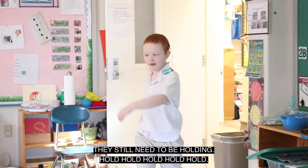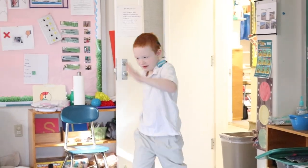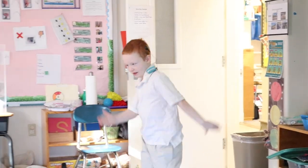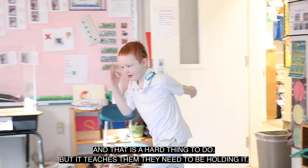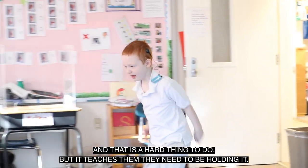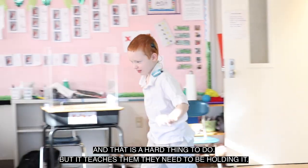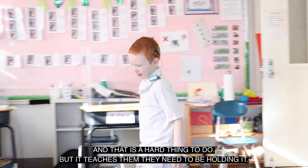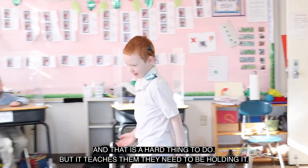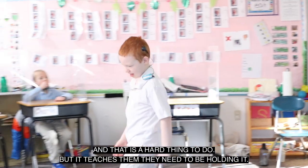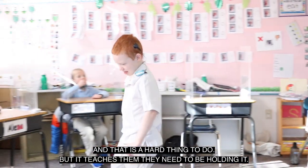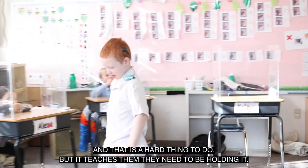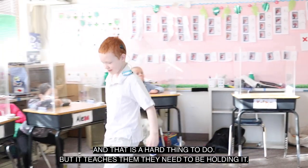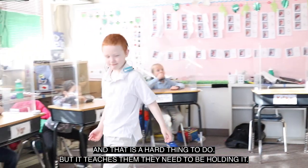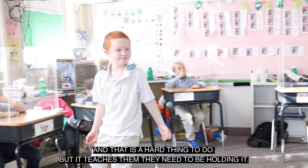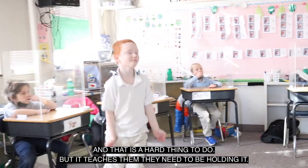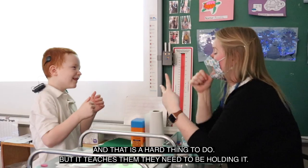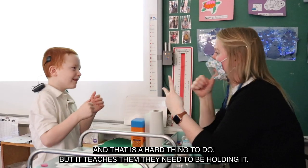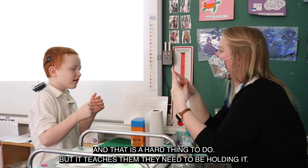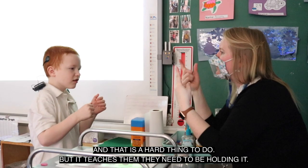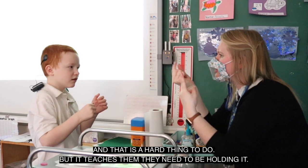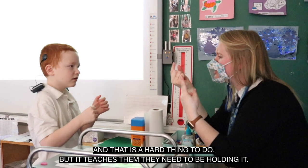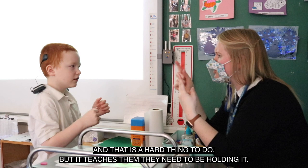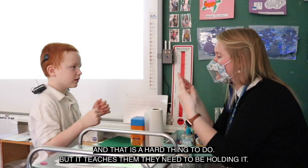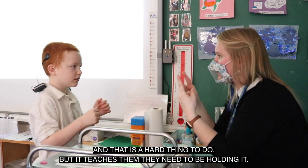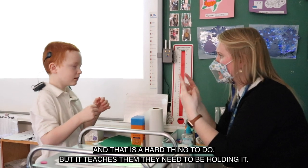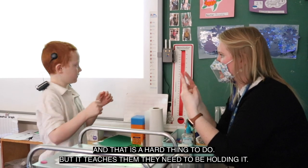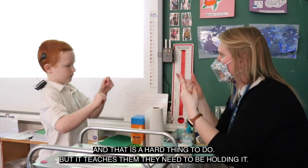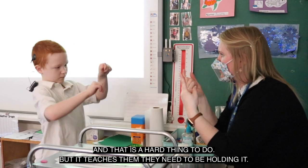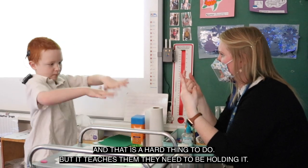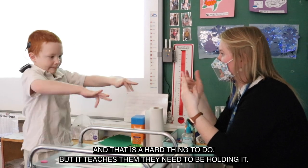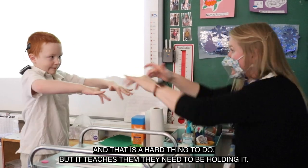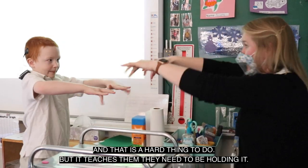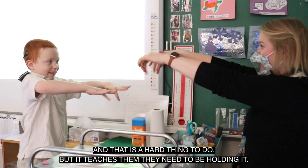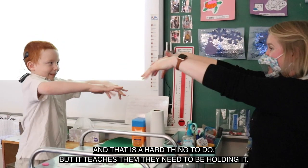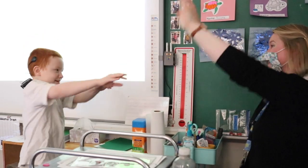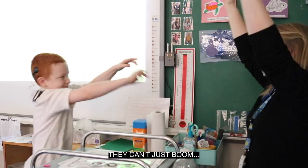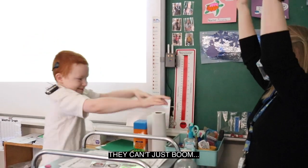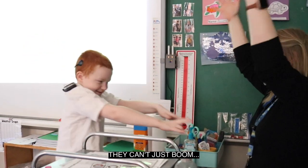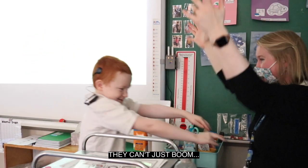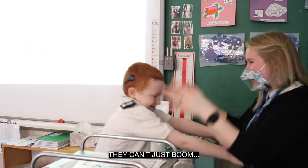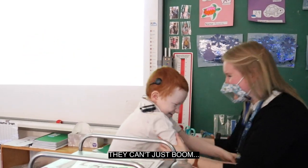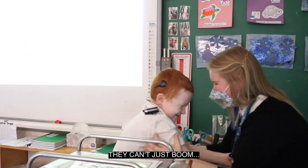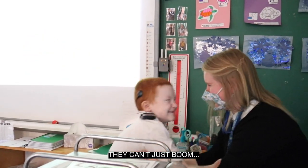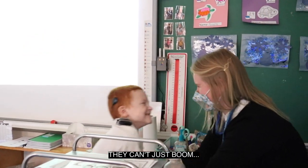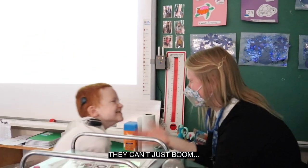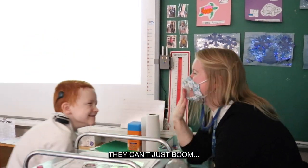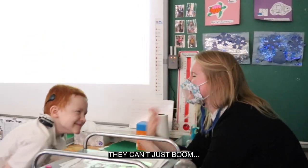Hold. And that is a hard thing to do, but it teaches them that they need to be holding it. They can't just boom. I